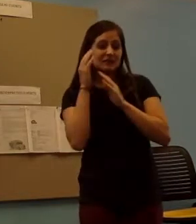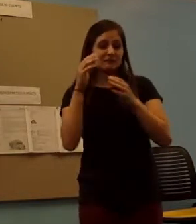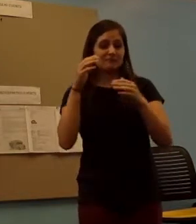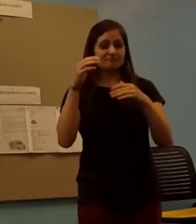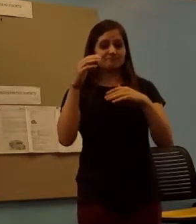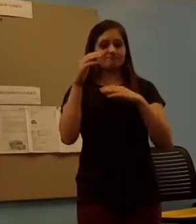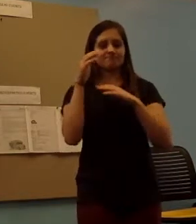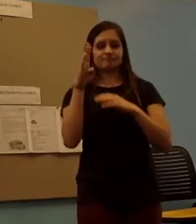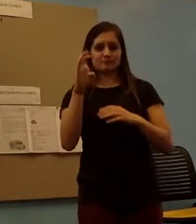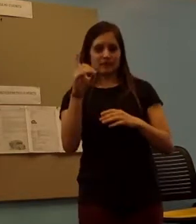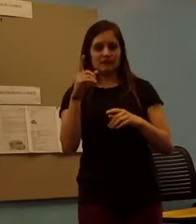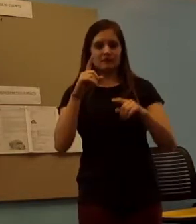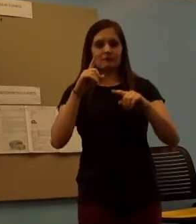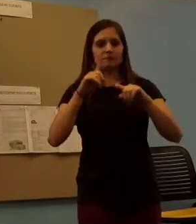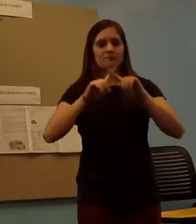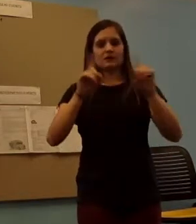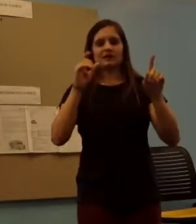The 6th law adds without cause.